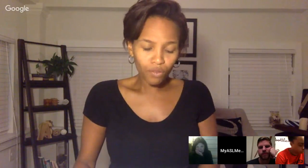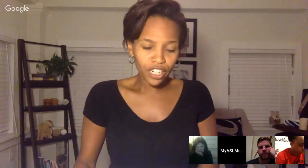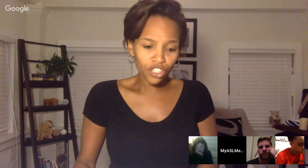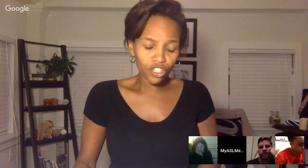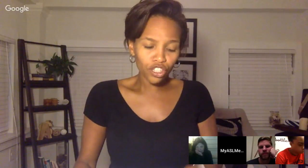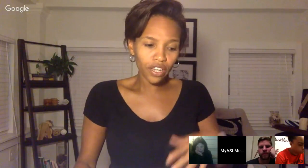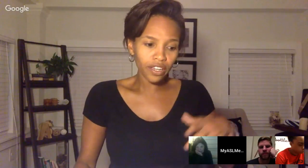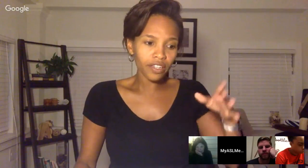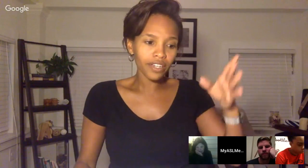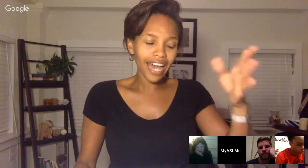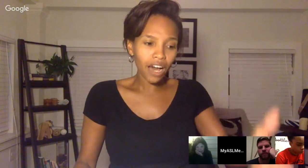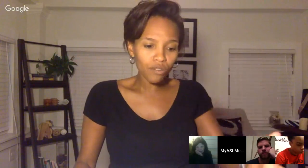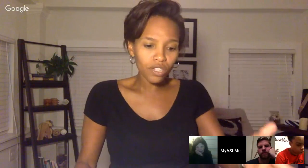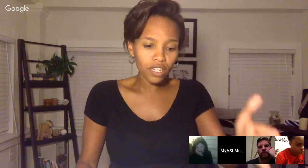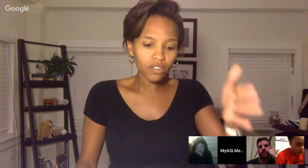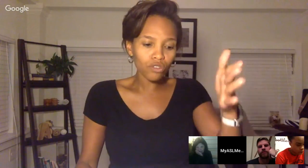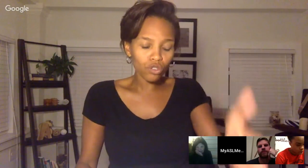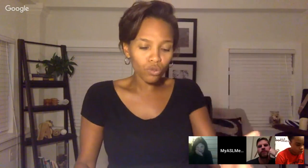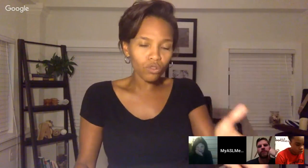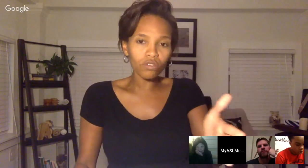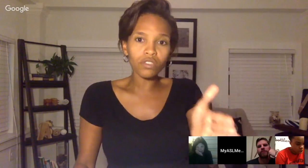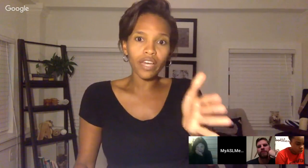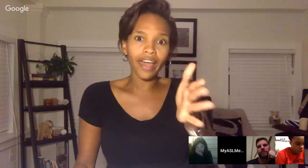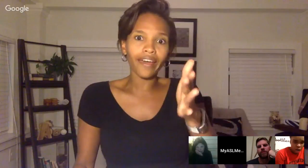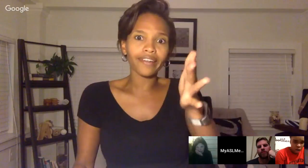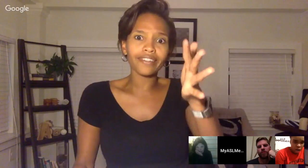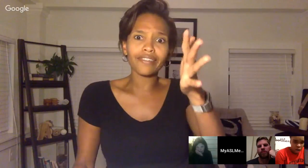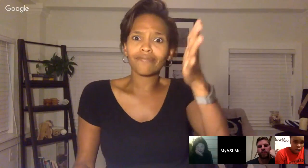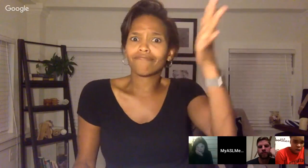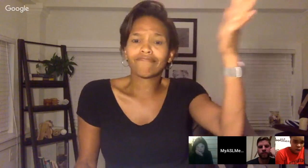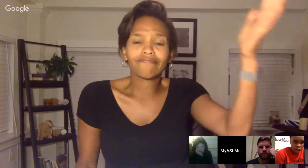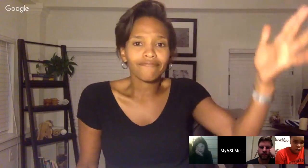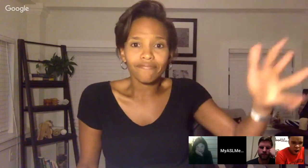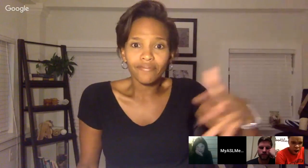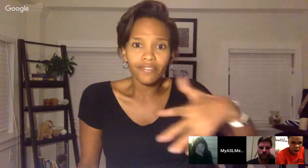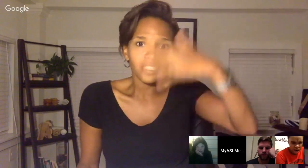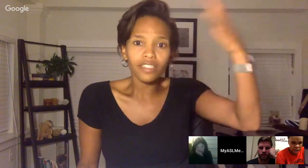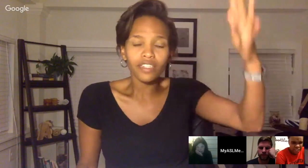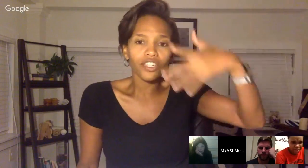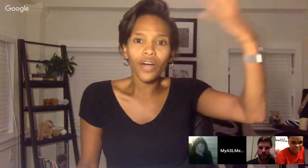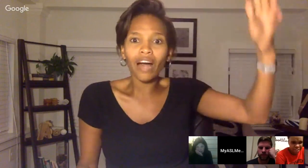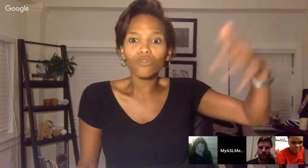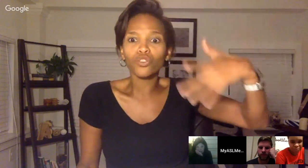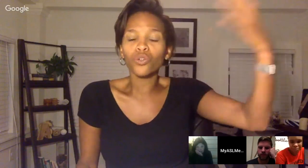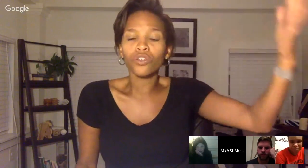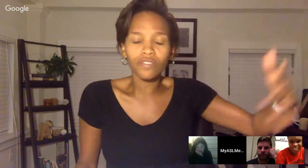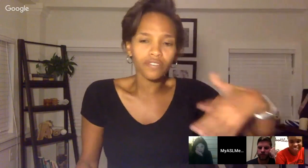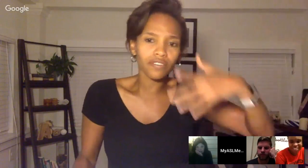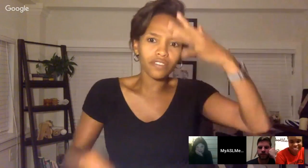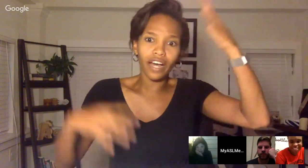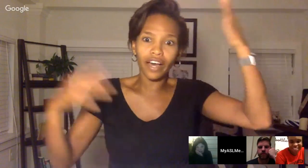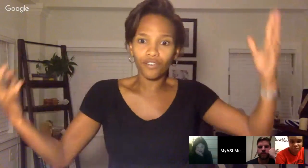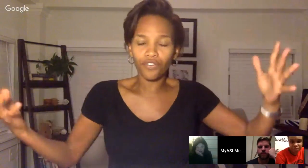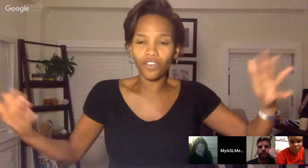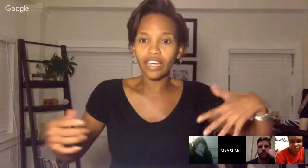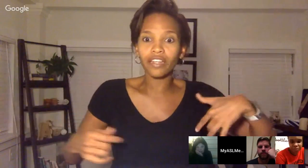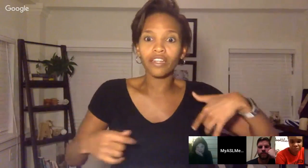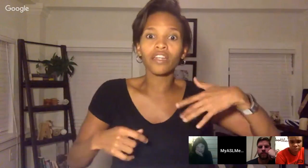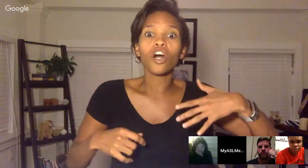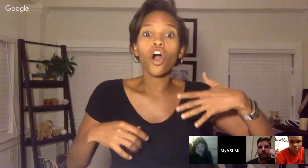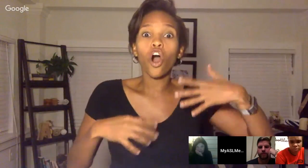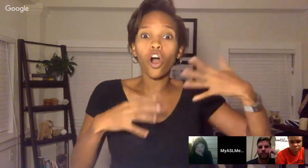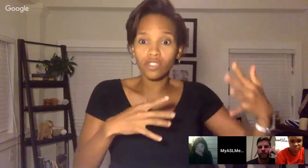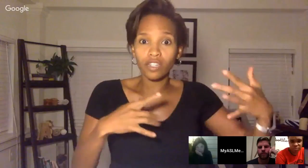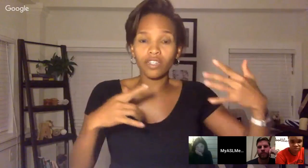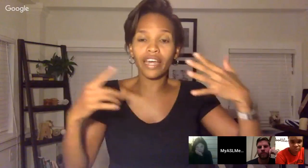I'm researching housing, schools, and, you know, outdoor life